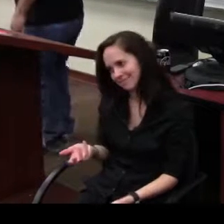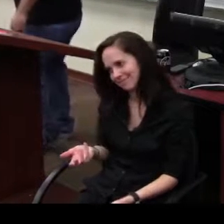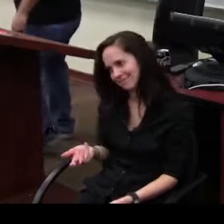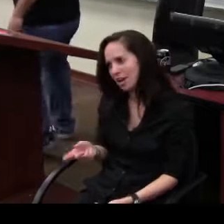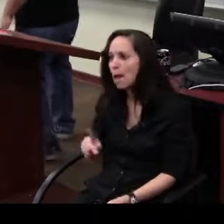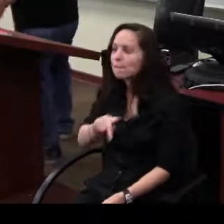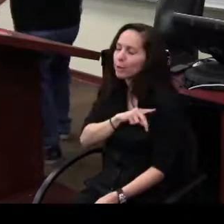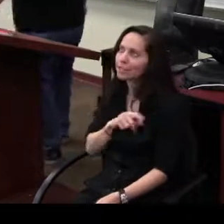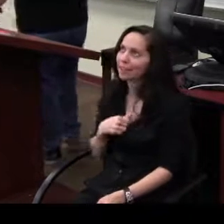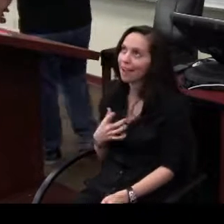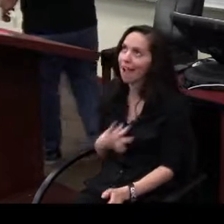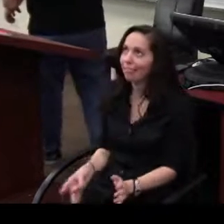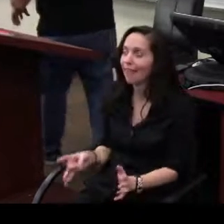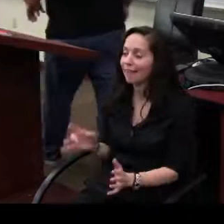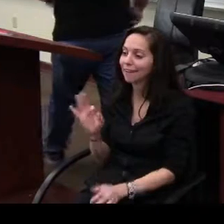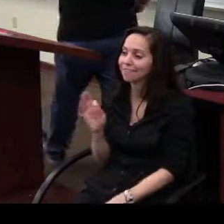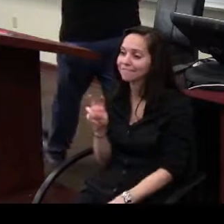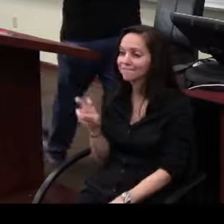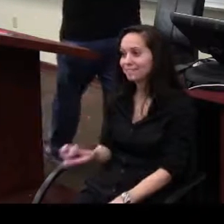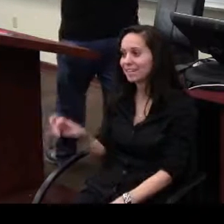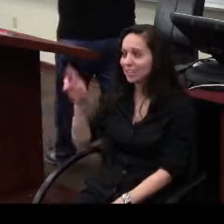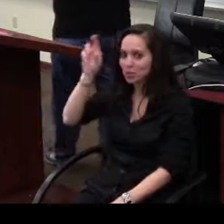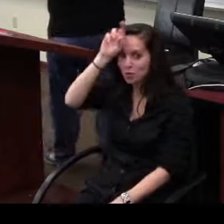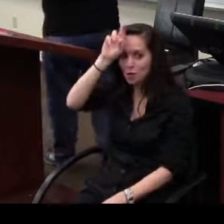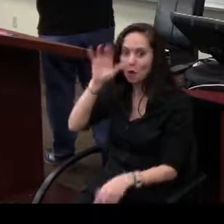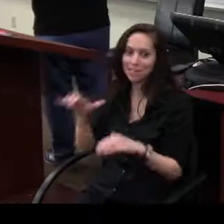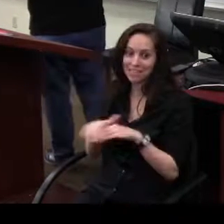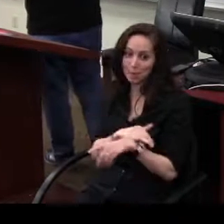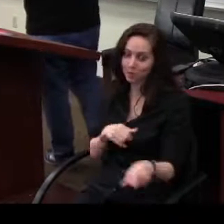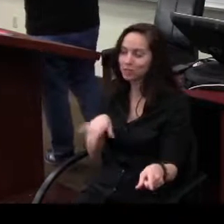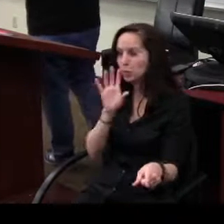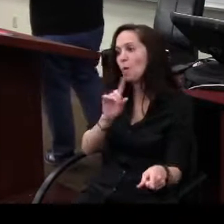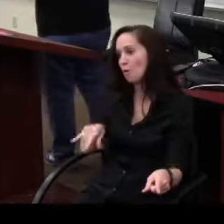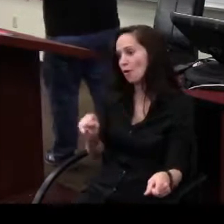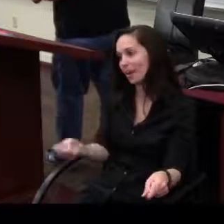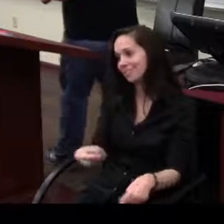Personally, I like fuzzy unicorn slippers, but we'll let that go.